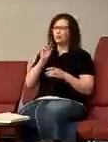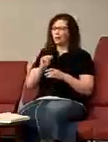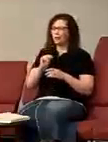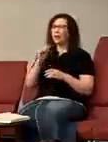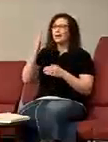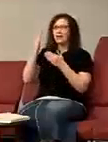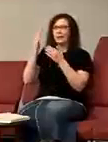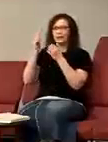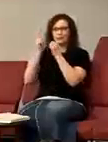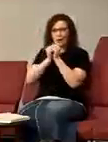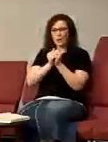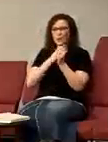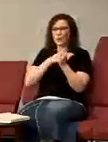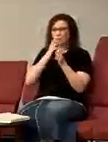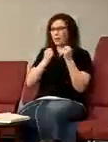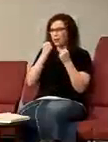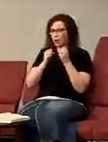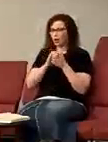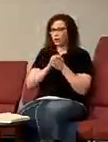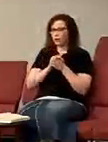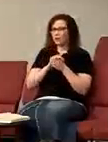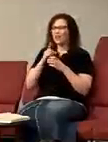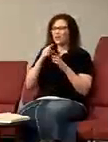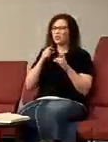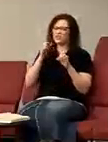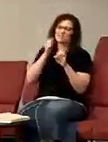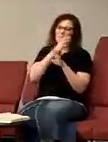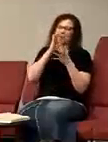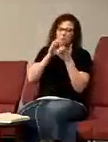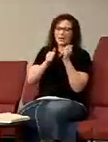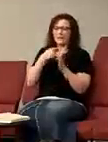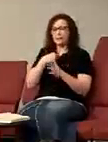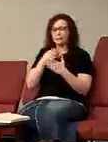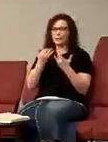He'll be there. It ain't 12:30 yet, you know. And so,